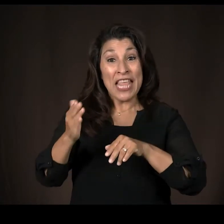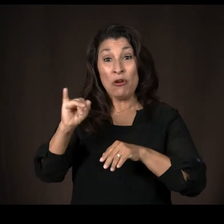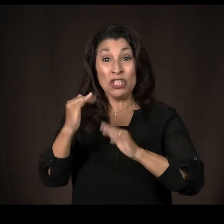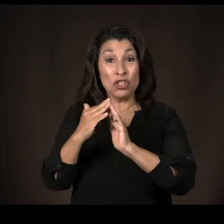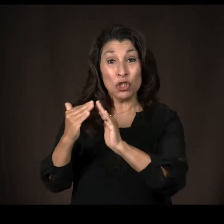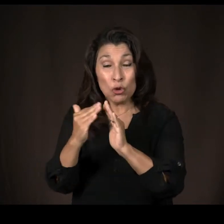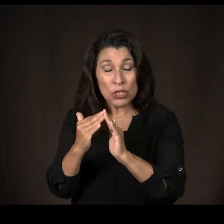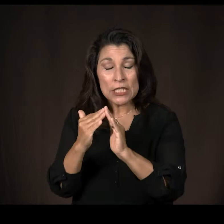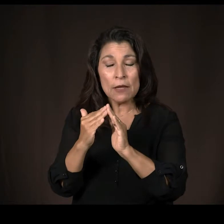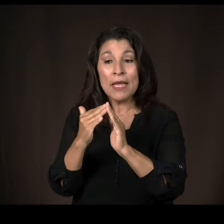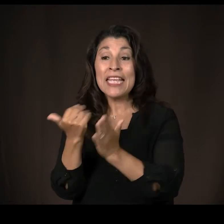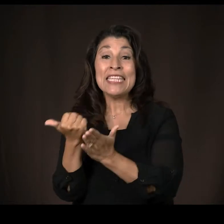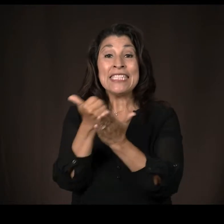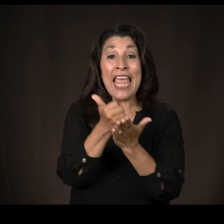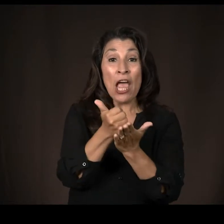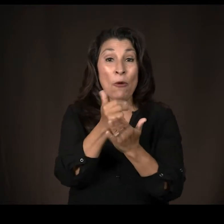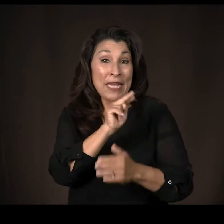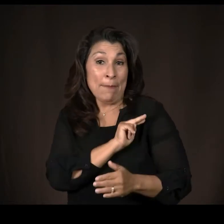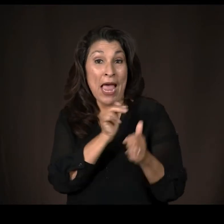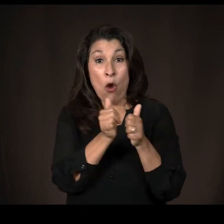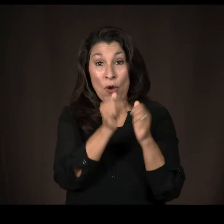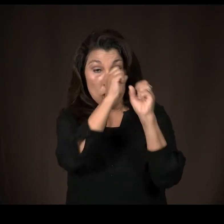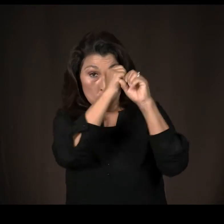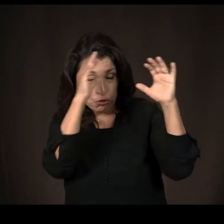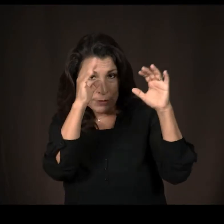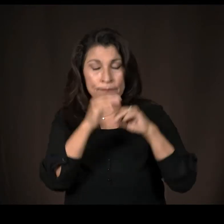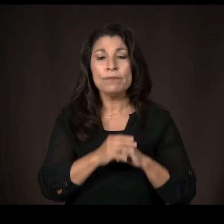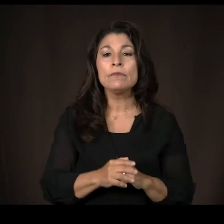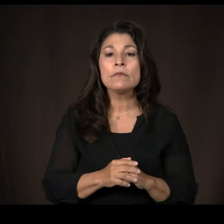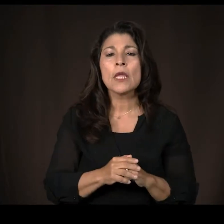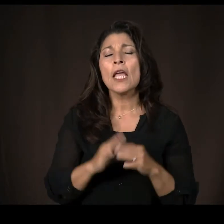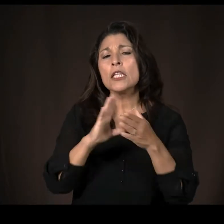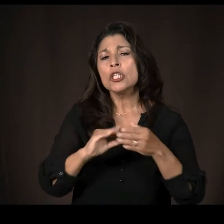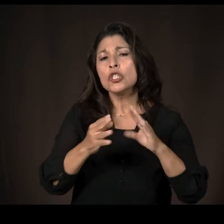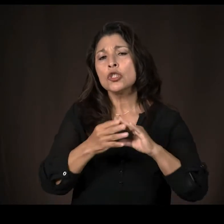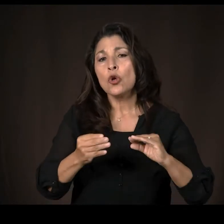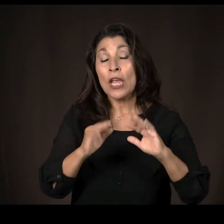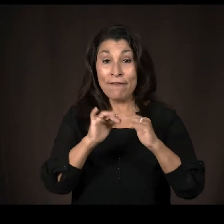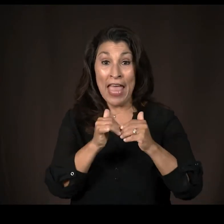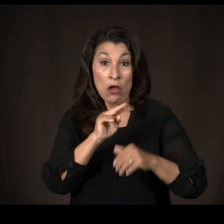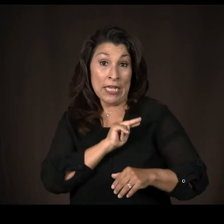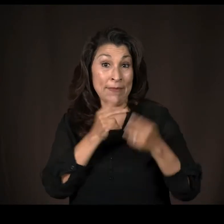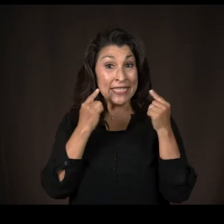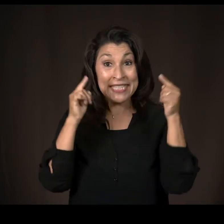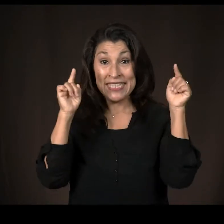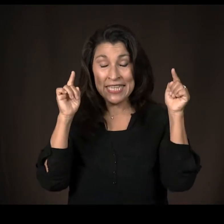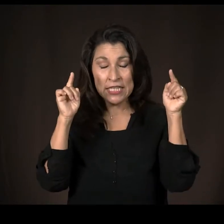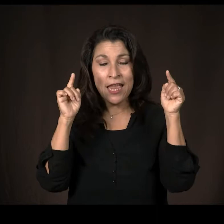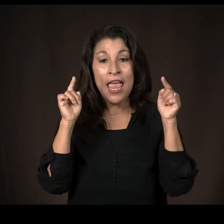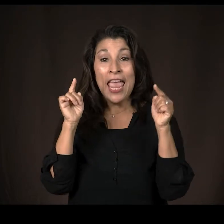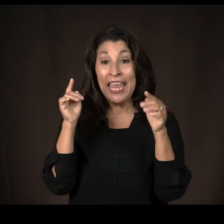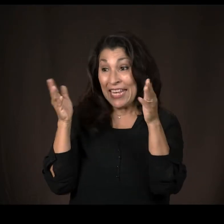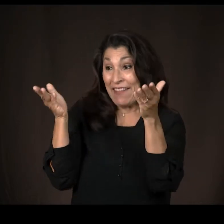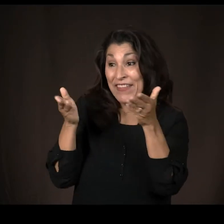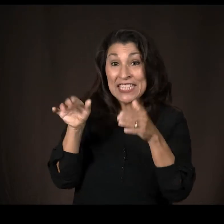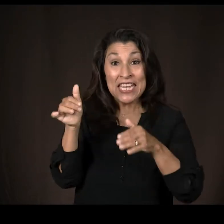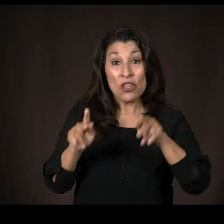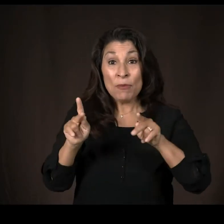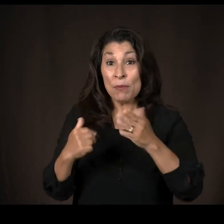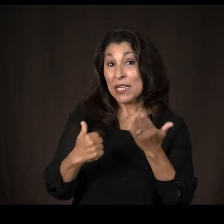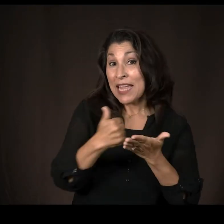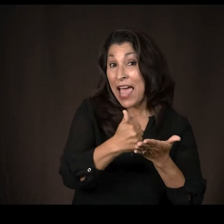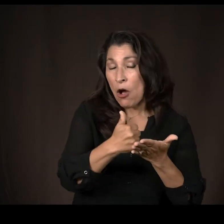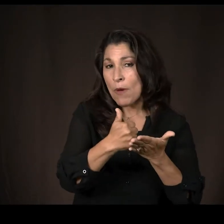to help him with the dream. Now, the story of how Nehemiah succeeded in getting others to help him in his